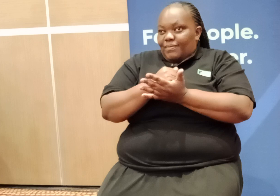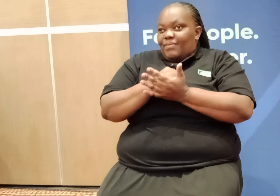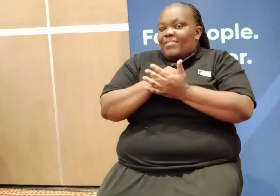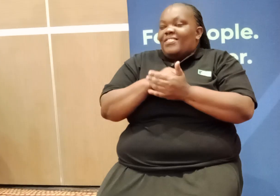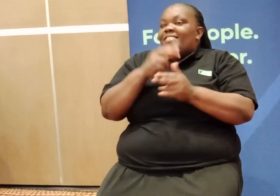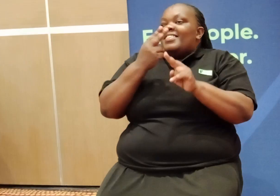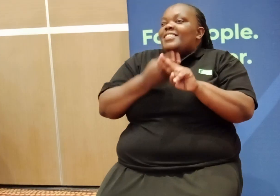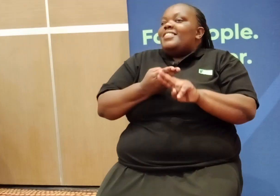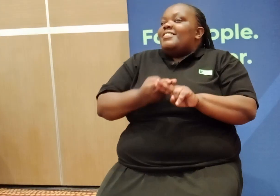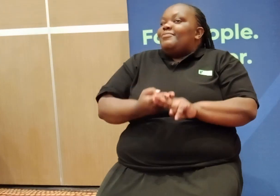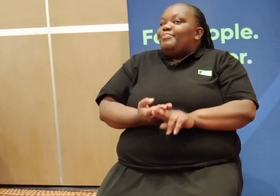our seats.